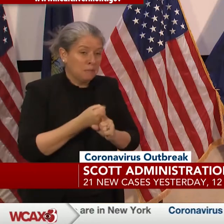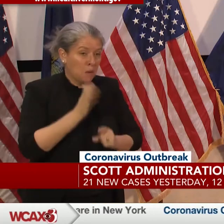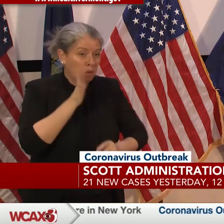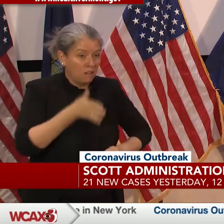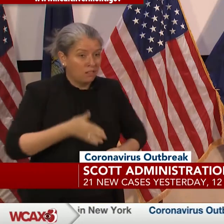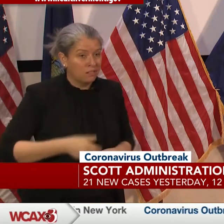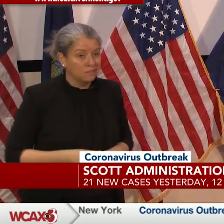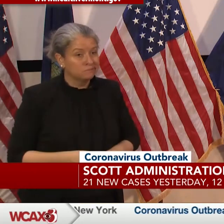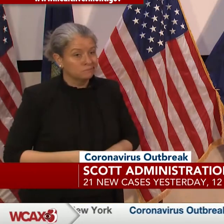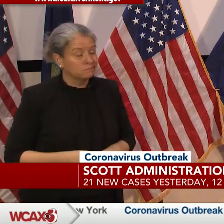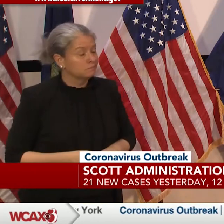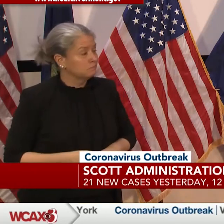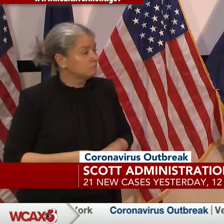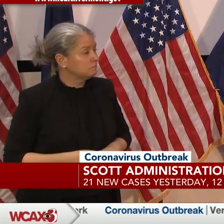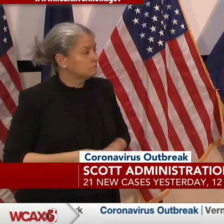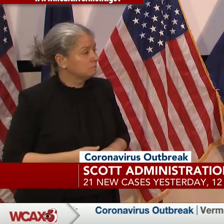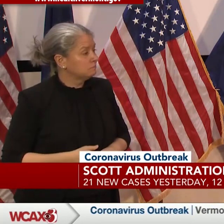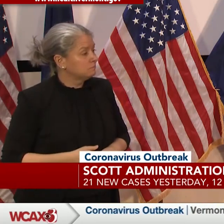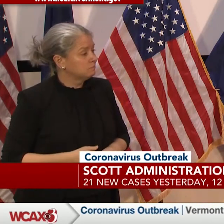Thank you.